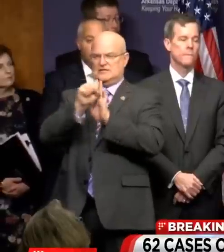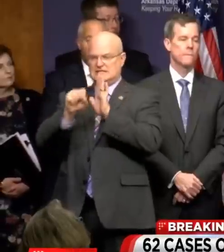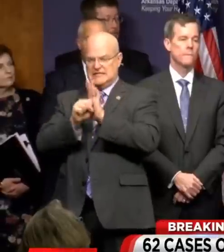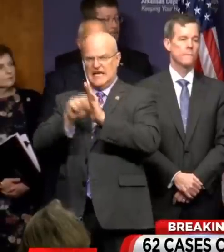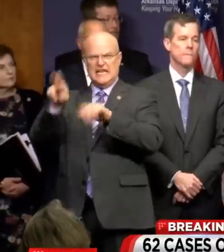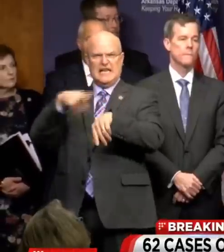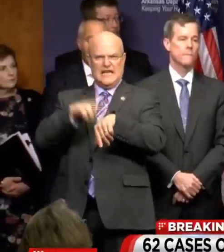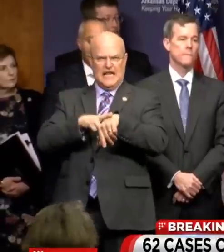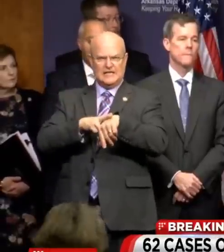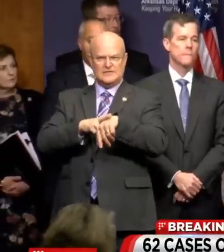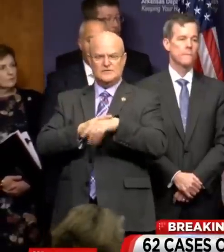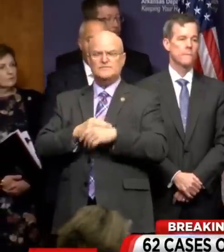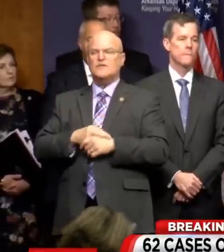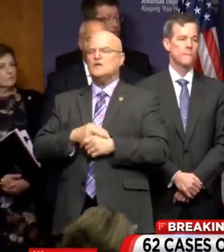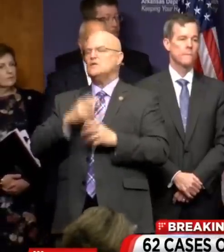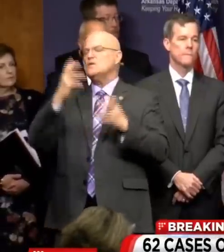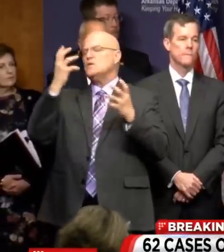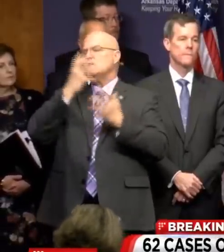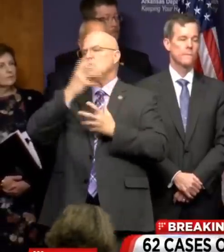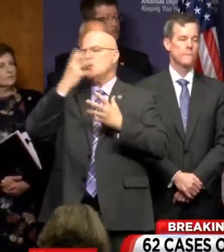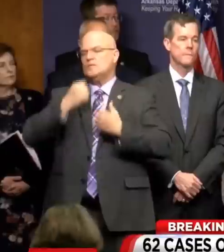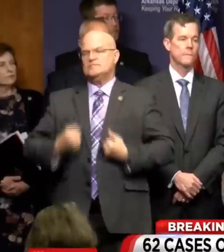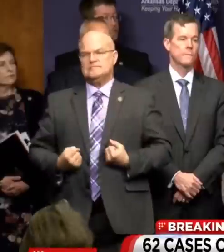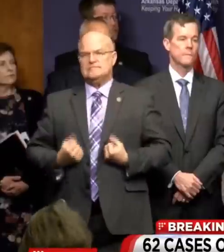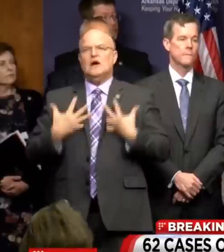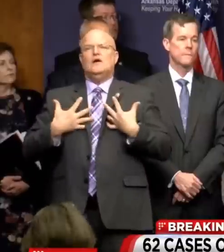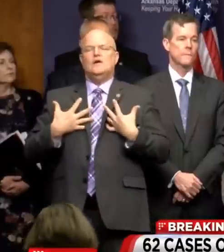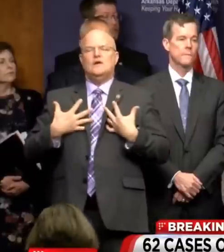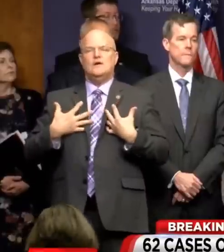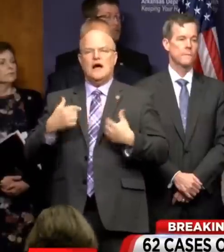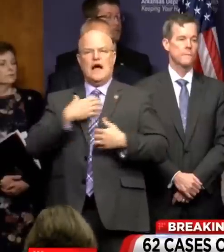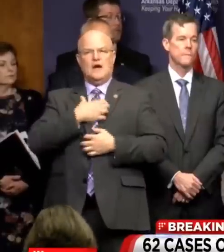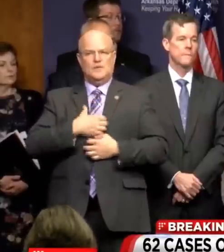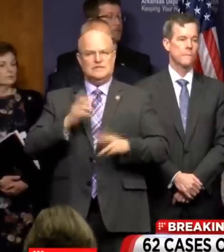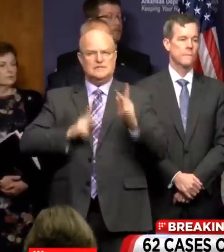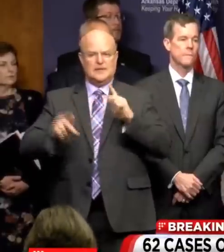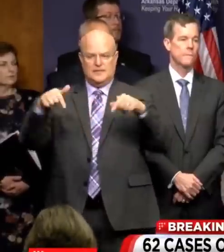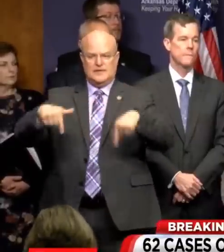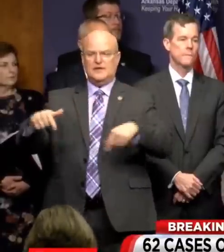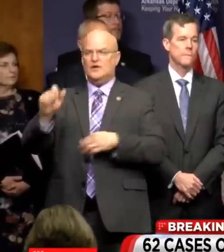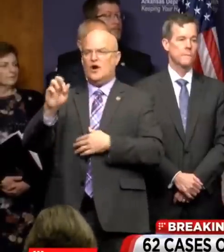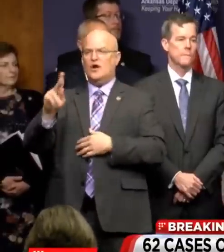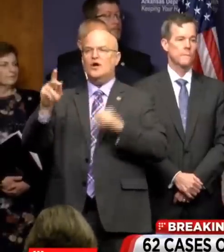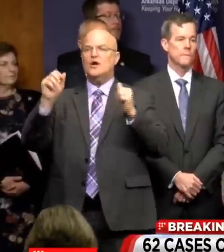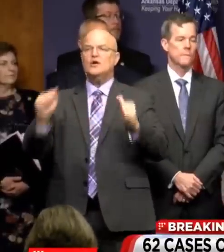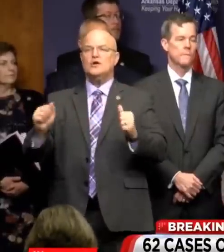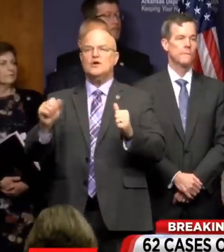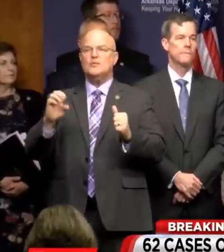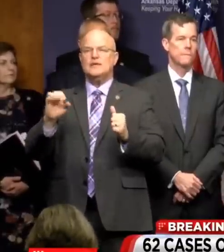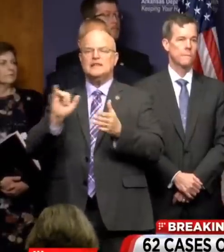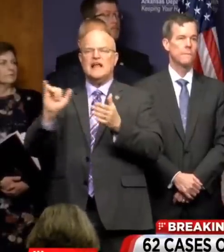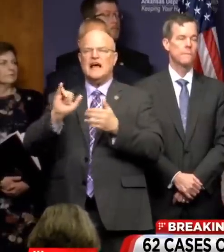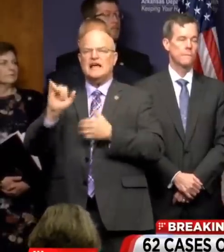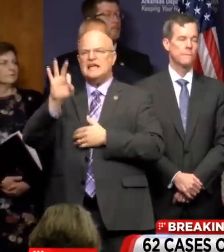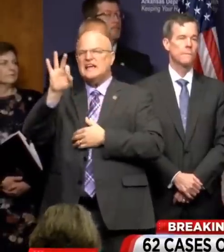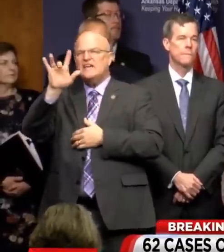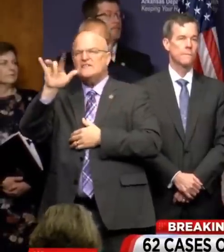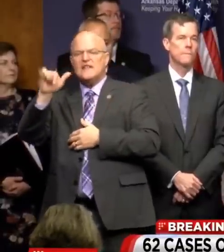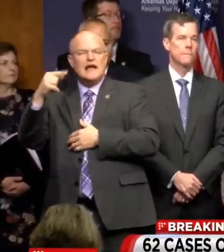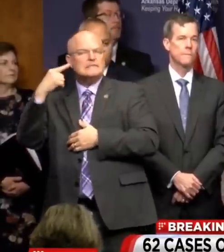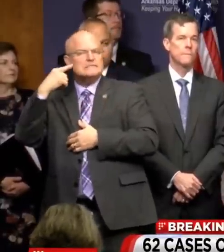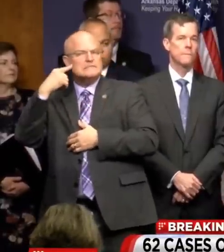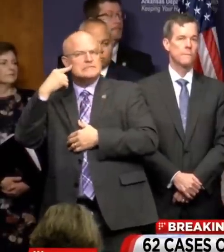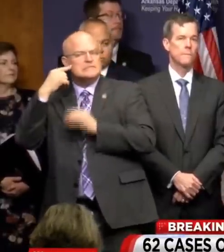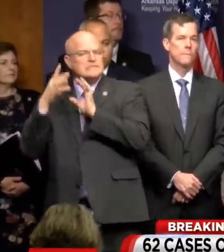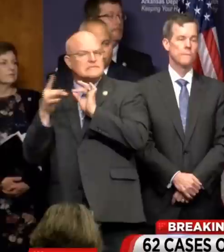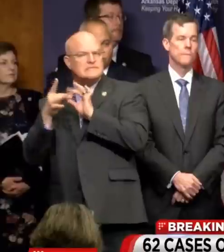been really an unbelievably inspiring experience for me. I wish that the people of Arkansas could be like a fly on the wall and see some of